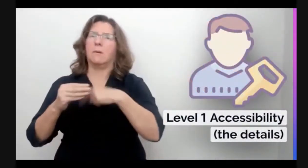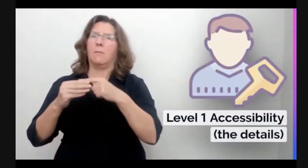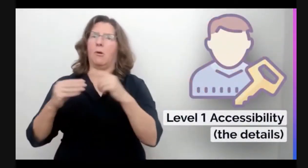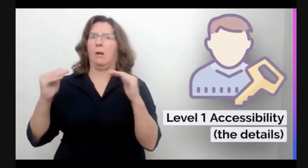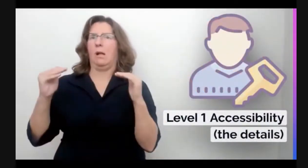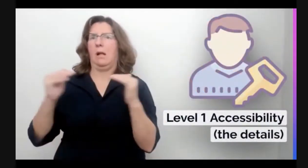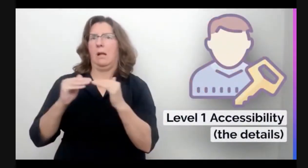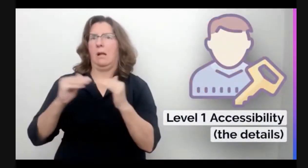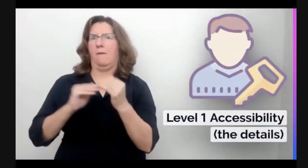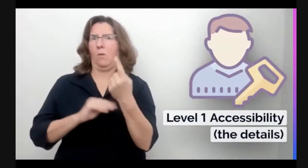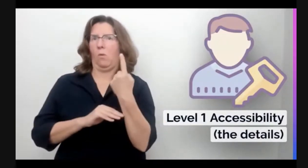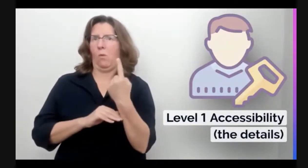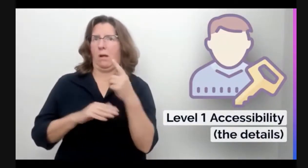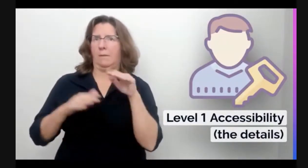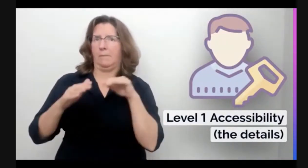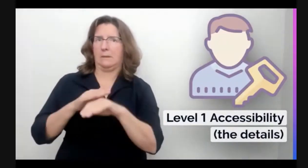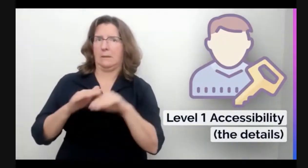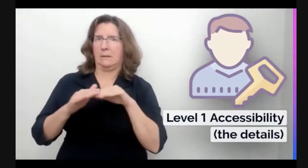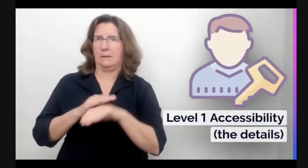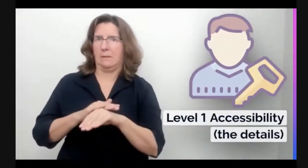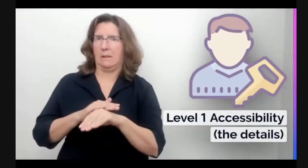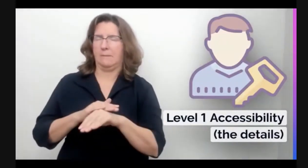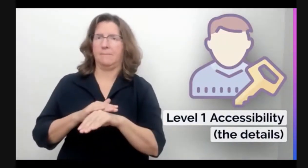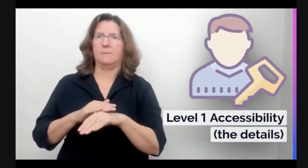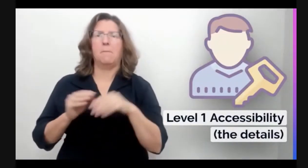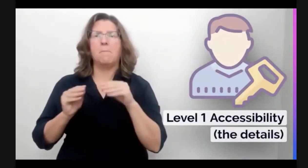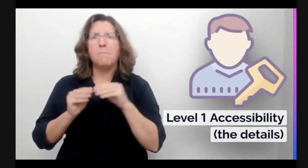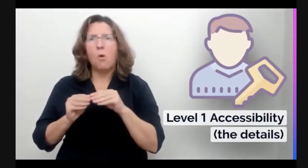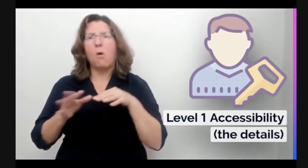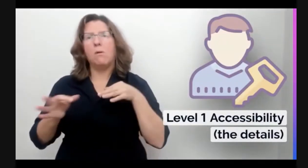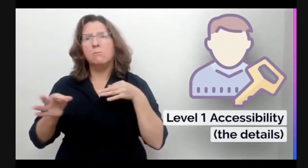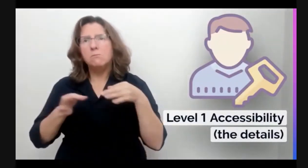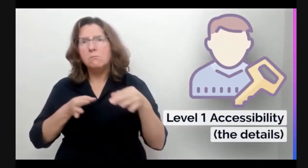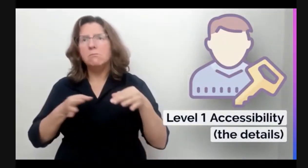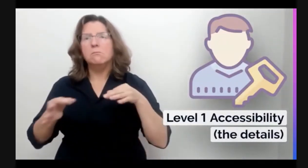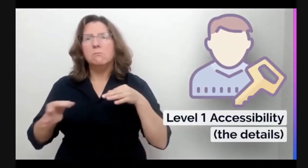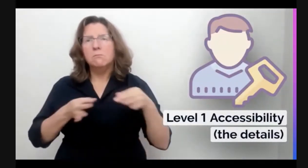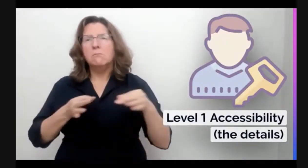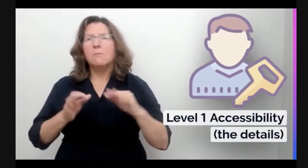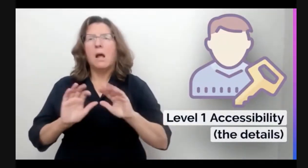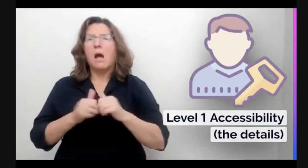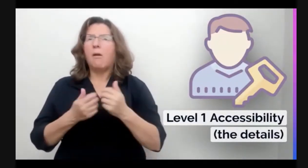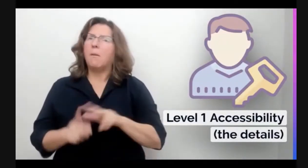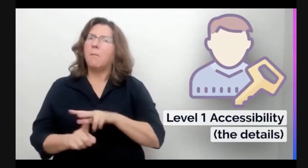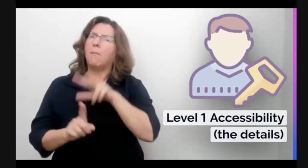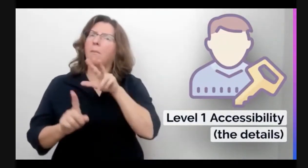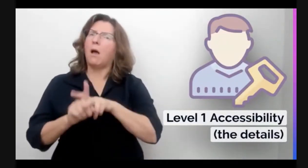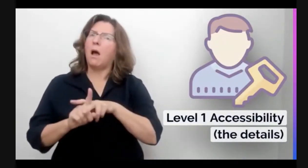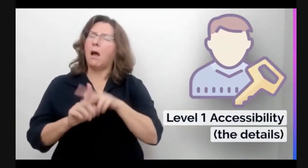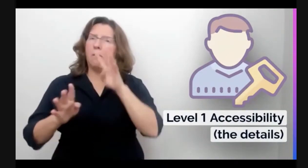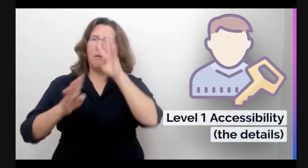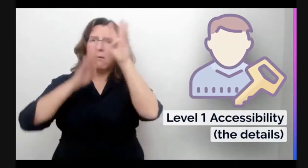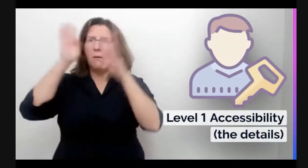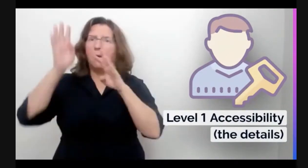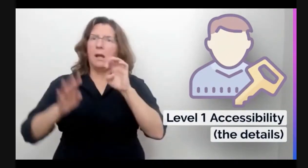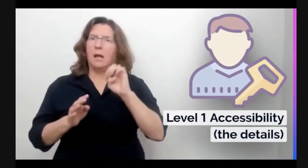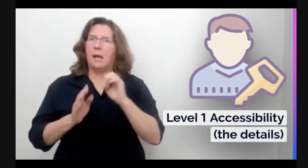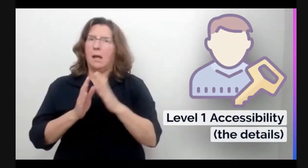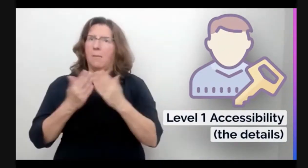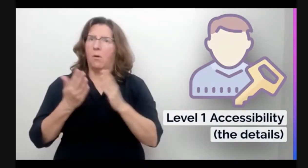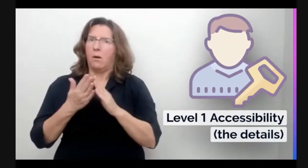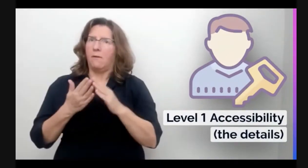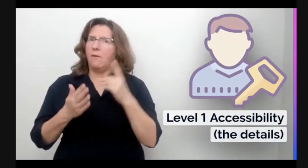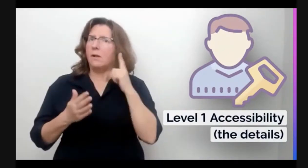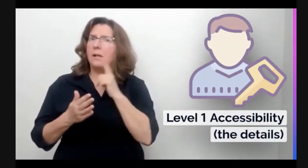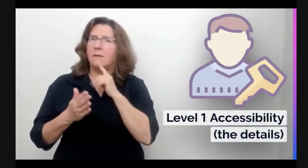At this point, I would like to go into level 1 accessibility in more detail and how this level applies to